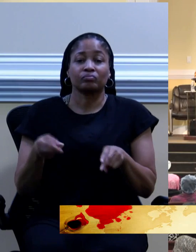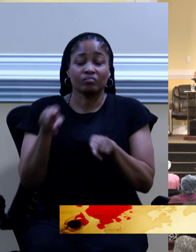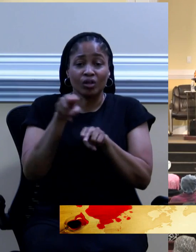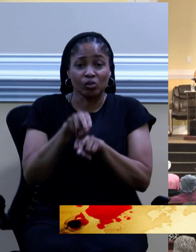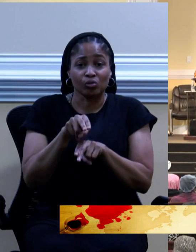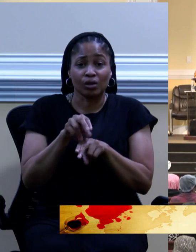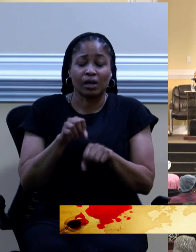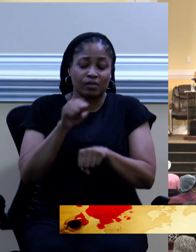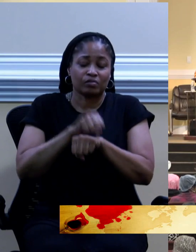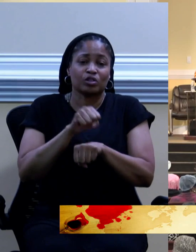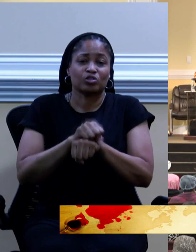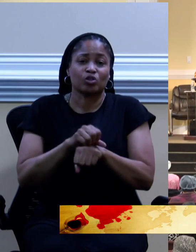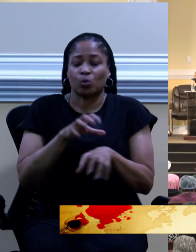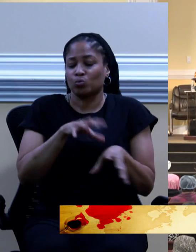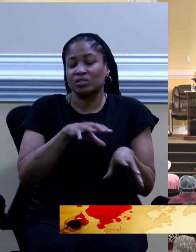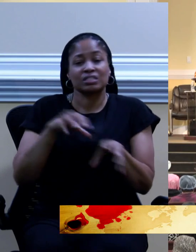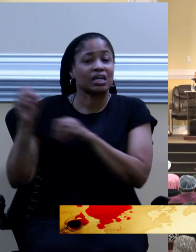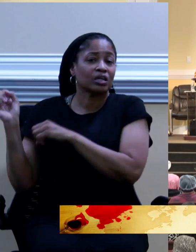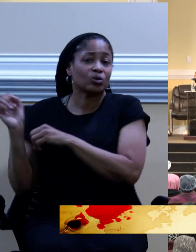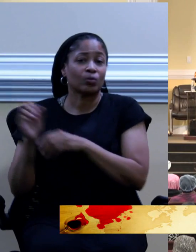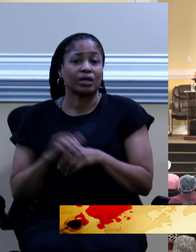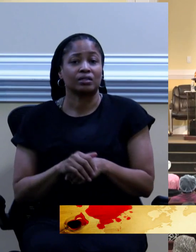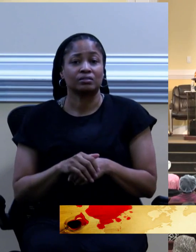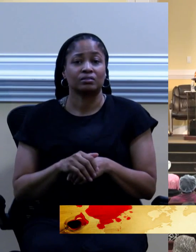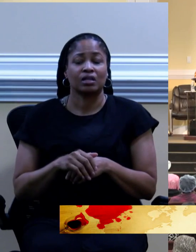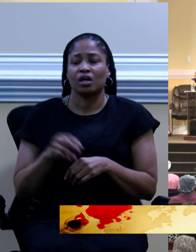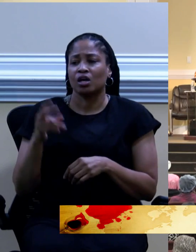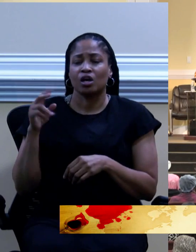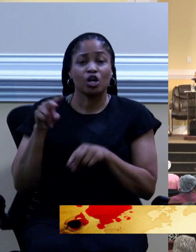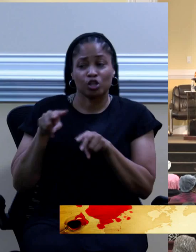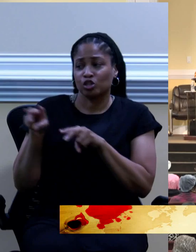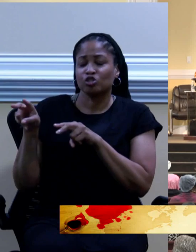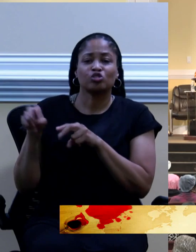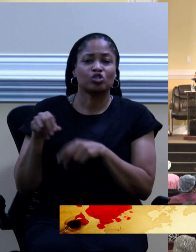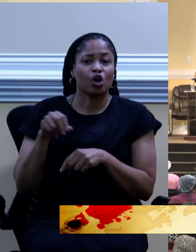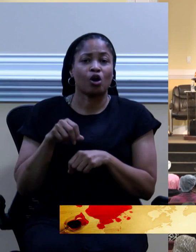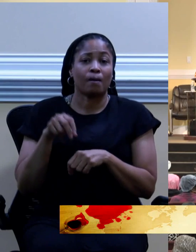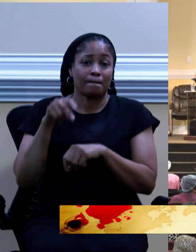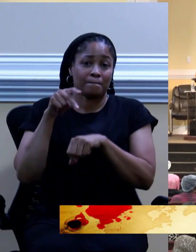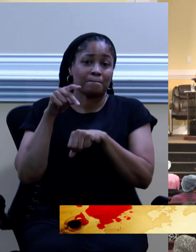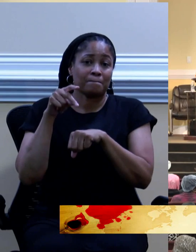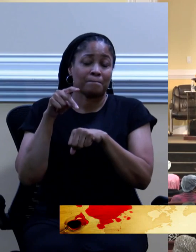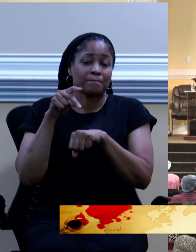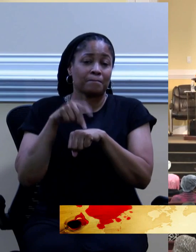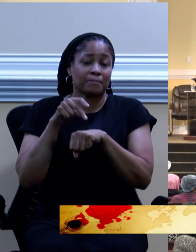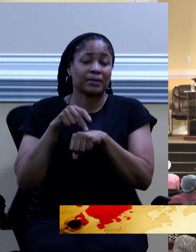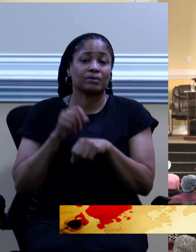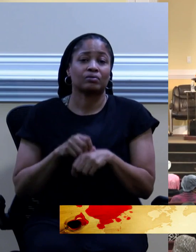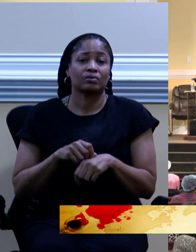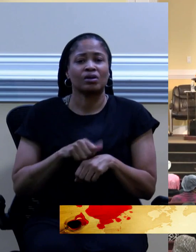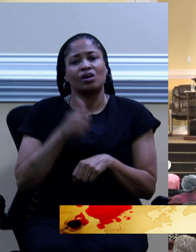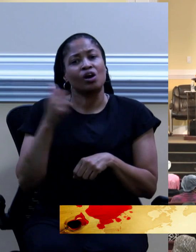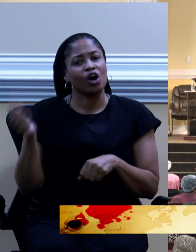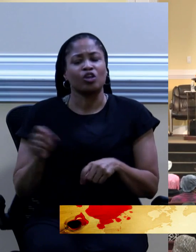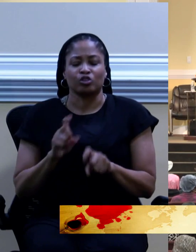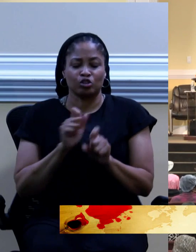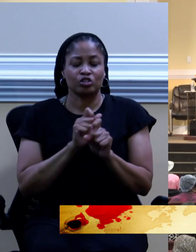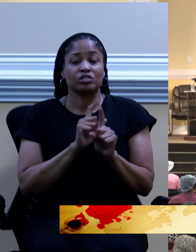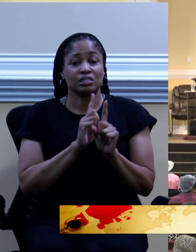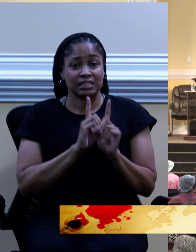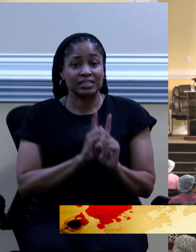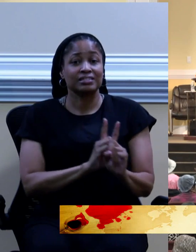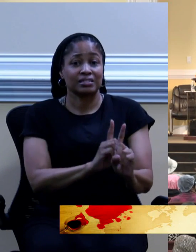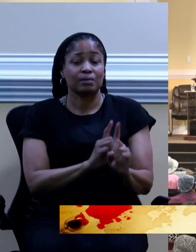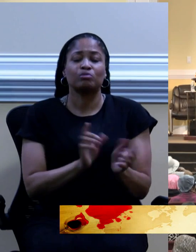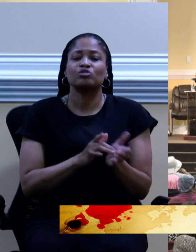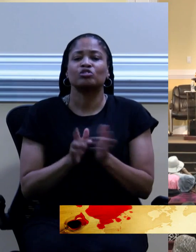Uh-huh. Then she runneth and cometh to Simon Peter and to the other disciple whom Jesus loved and saith unto them, They have taken away the